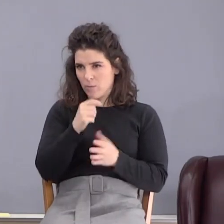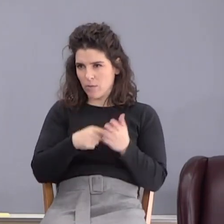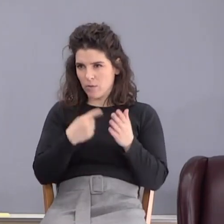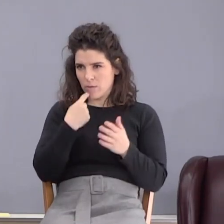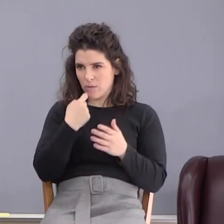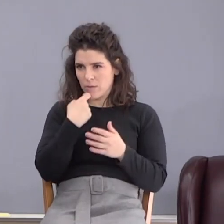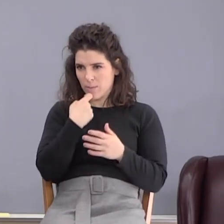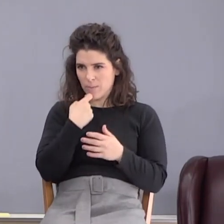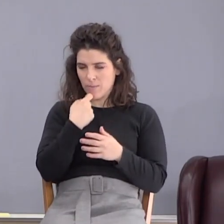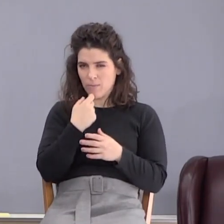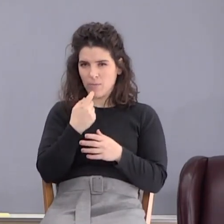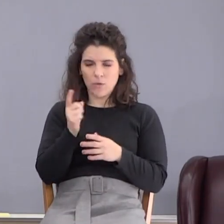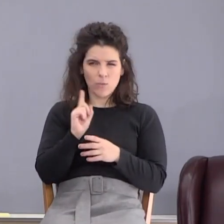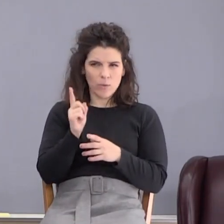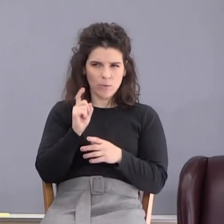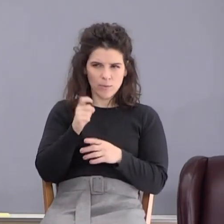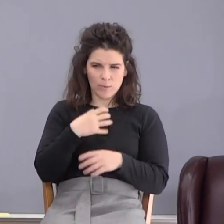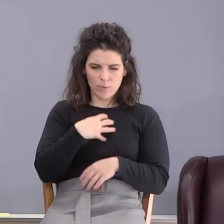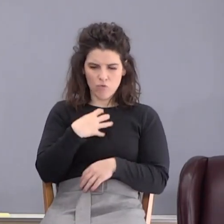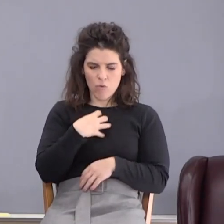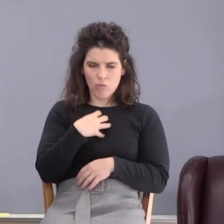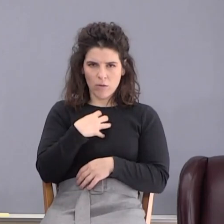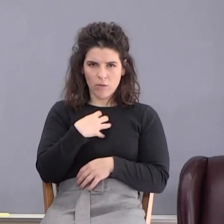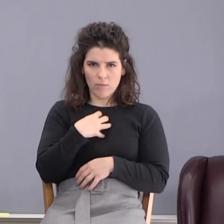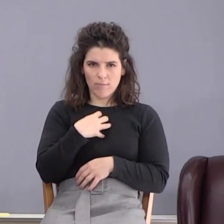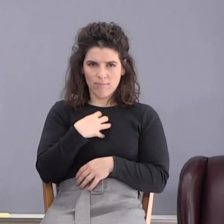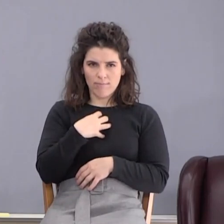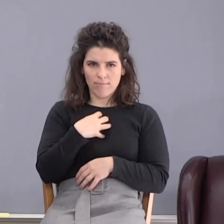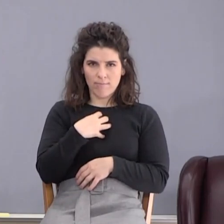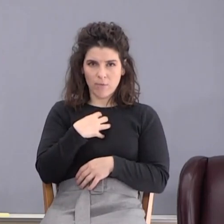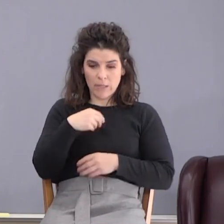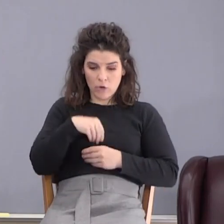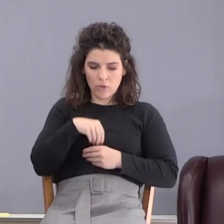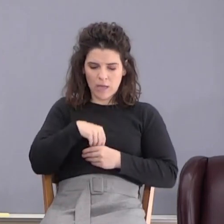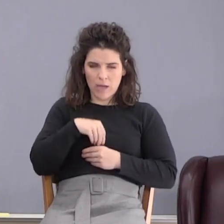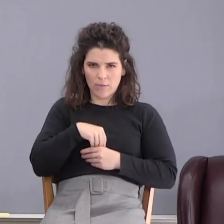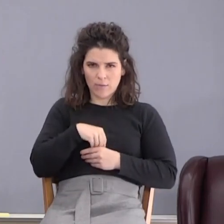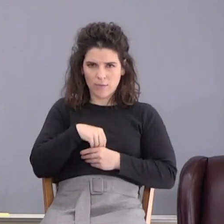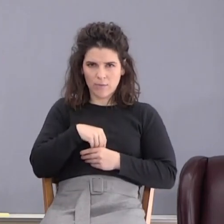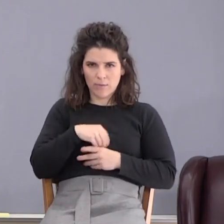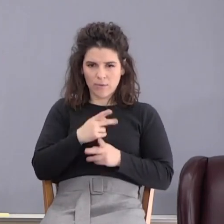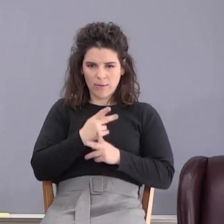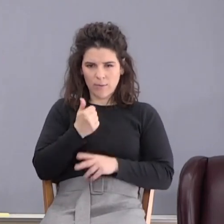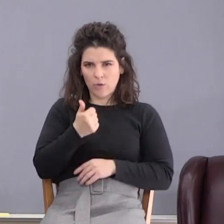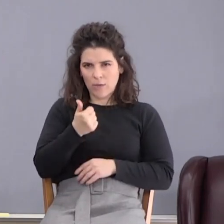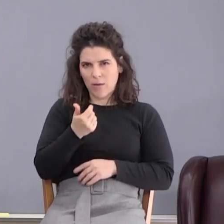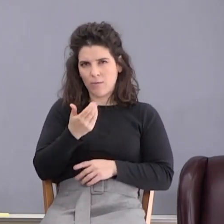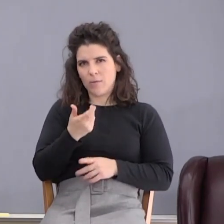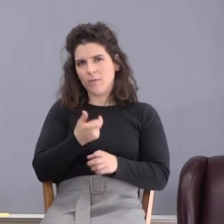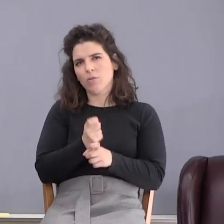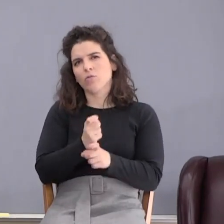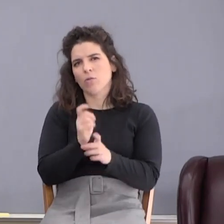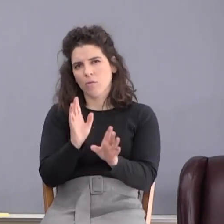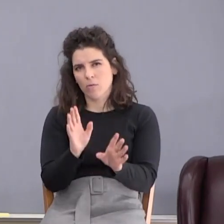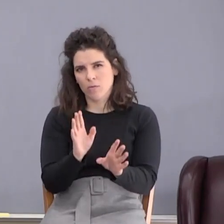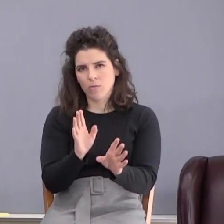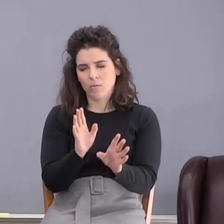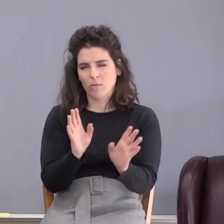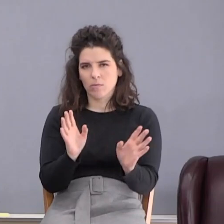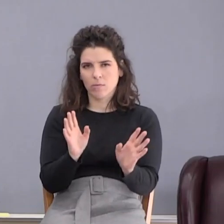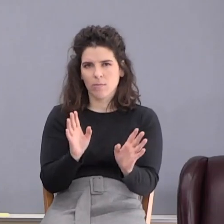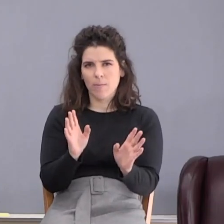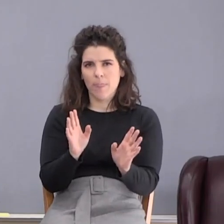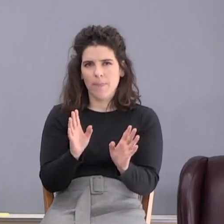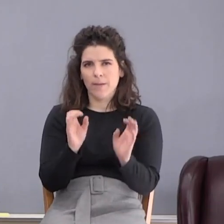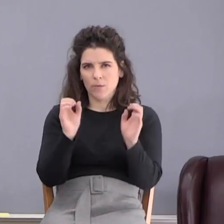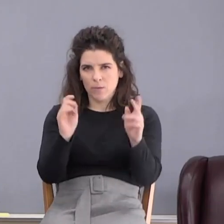there? Where are we supposed to be groaning? Within ourselves? It's a joke, by the way. Keep it to yourself. I